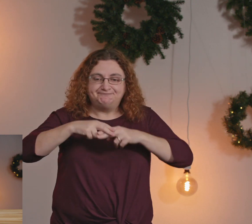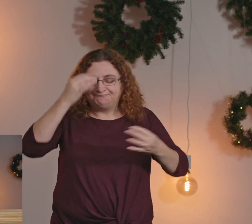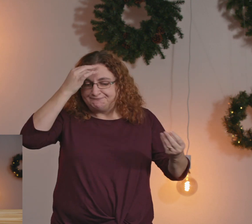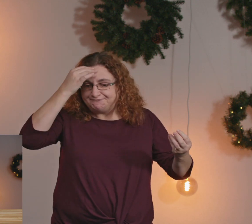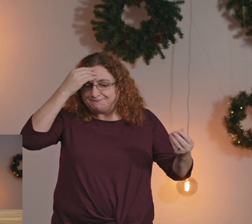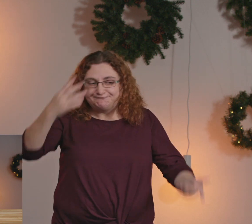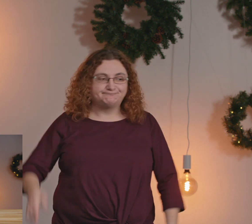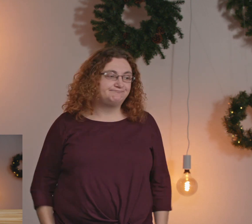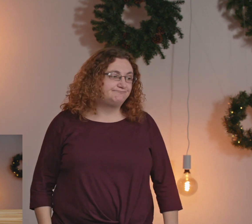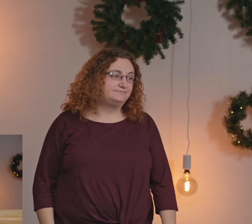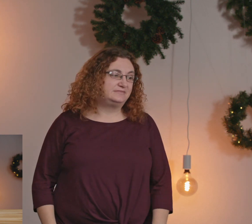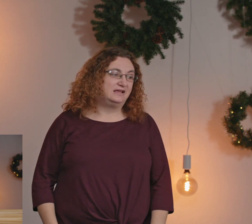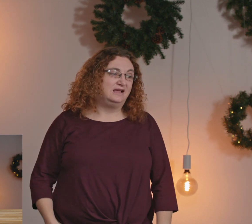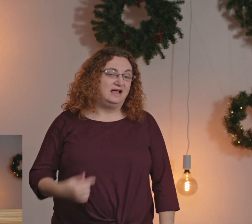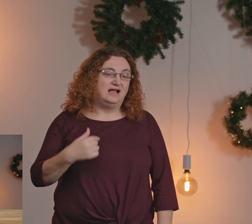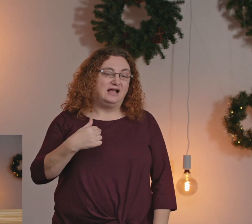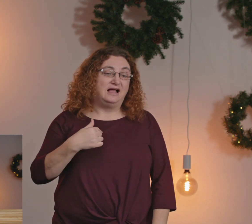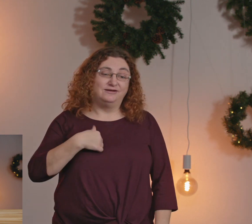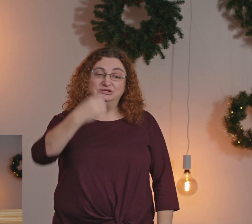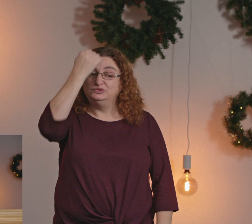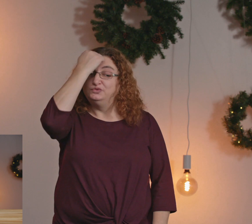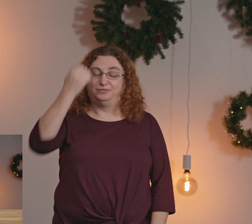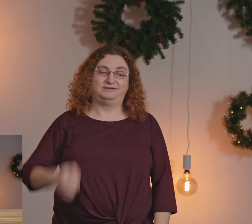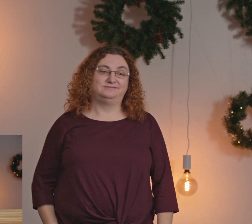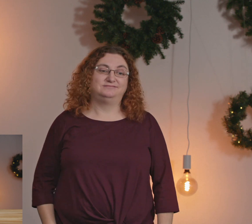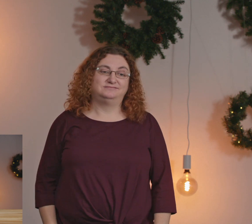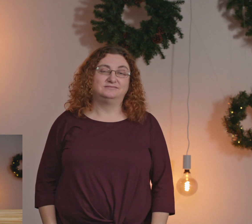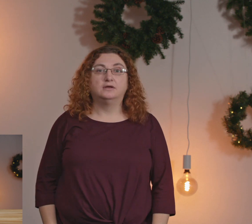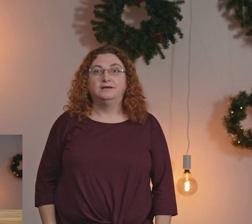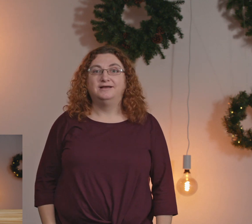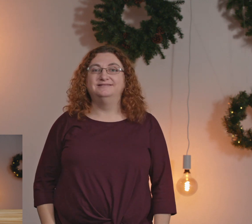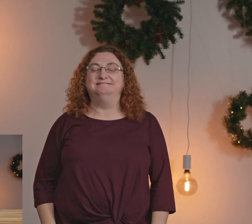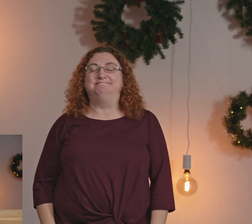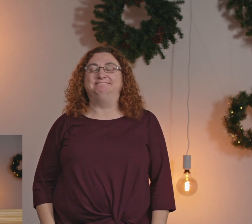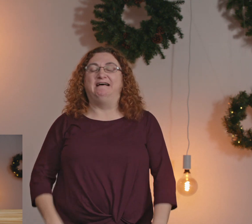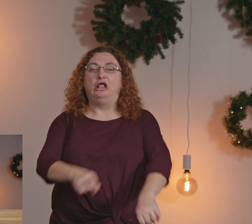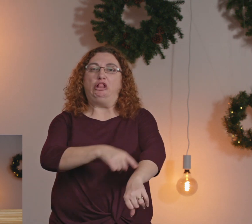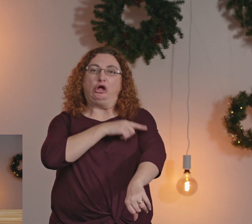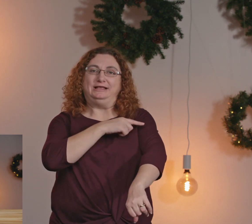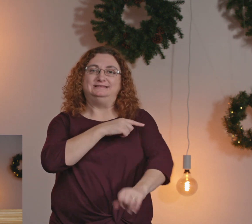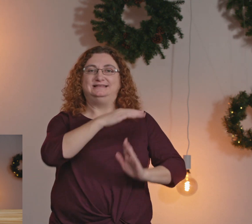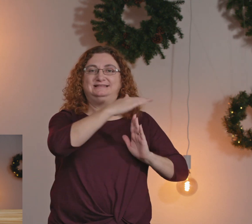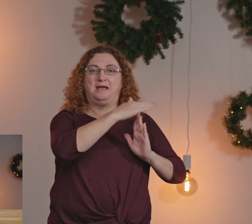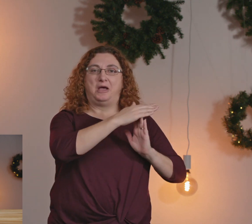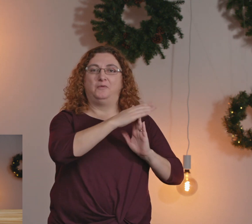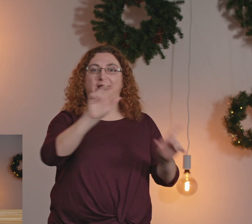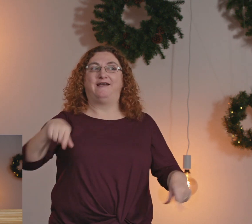ruminating about what I did and how dumb it was. And this is like the longest quiet time ever.